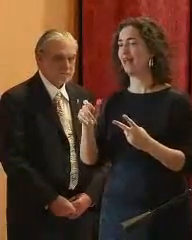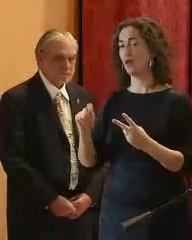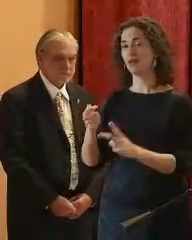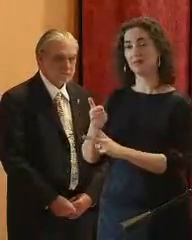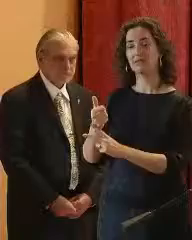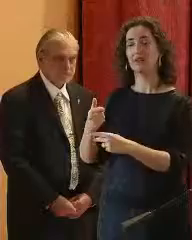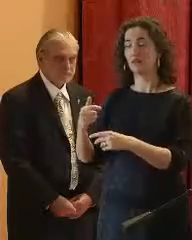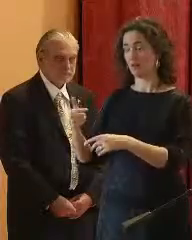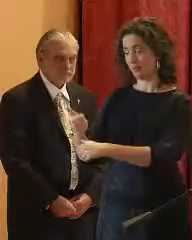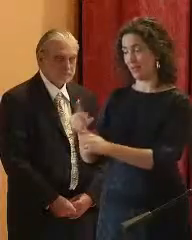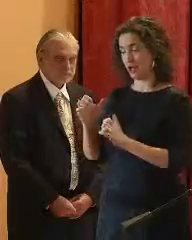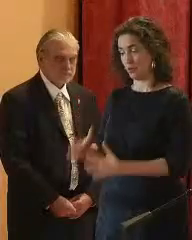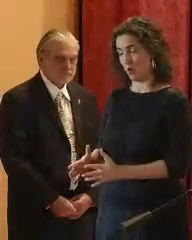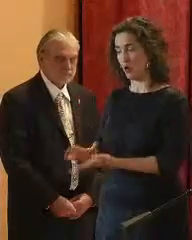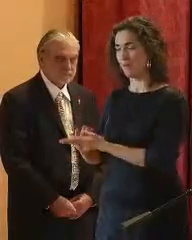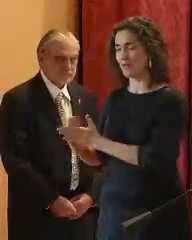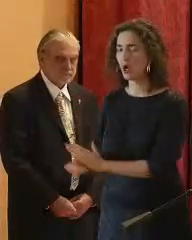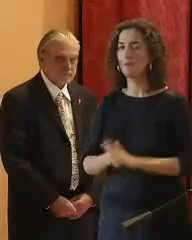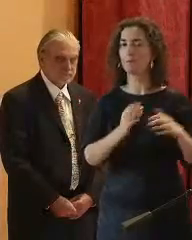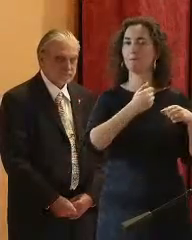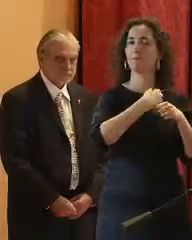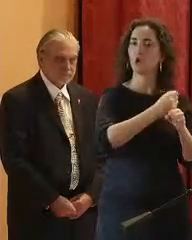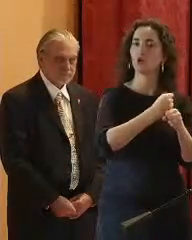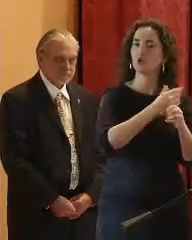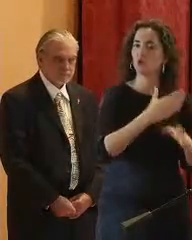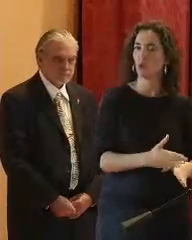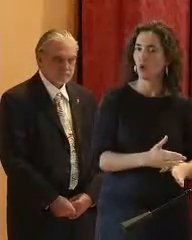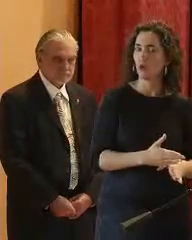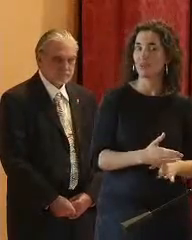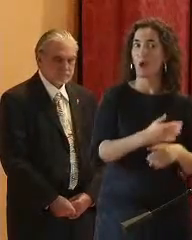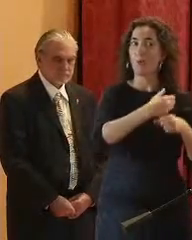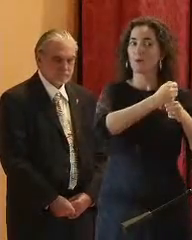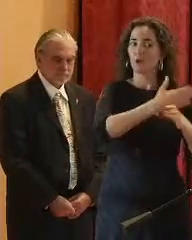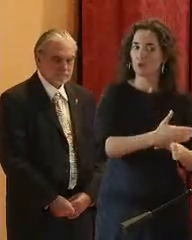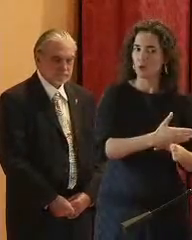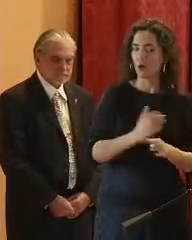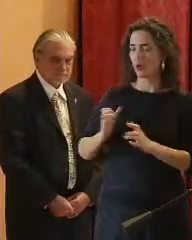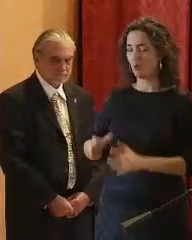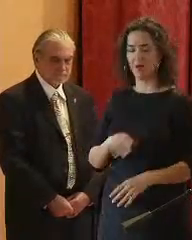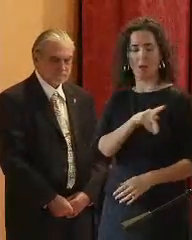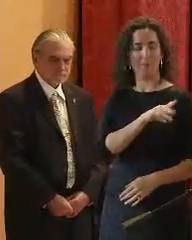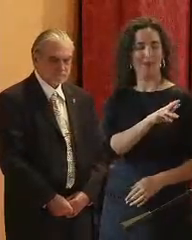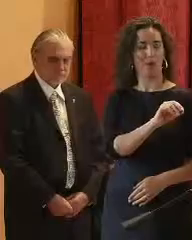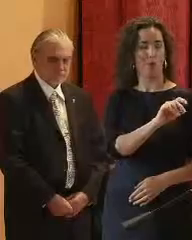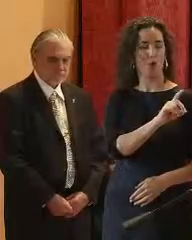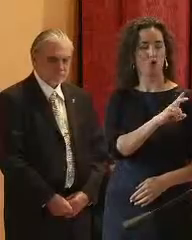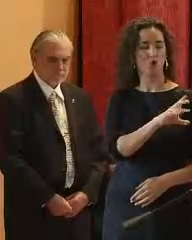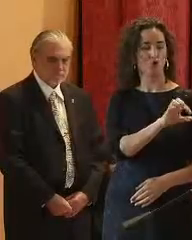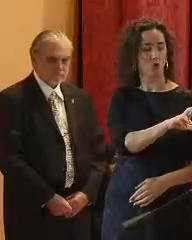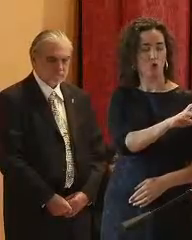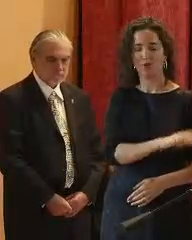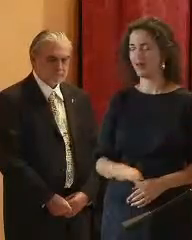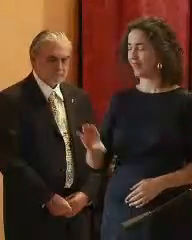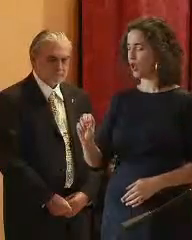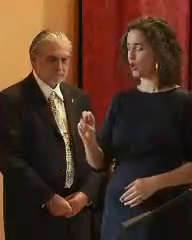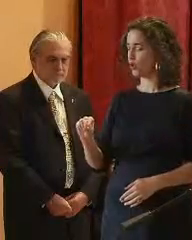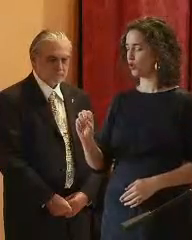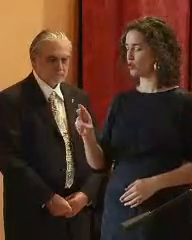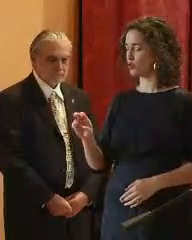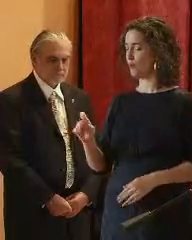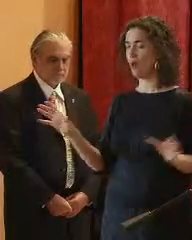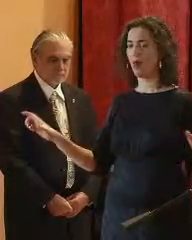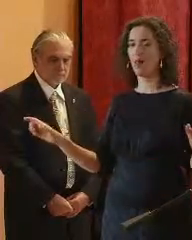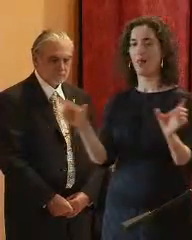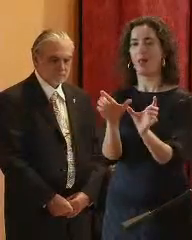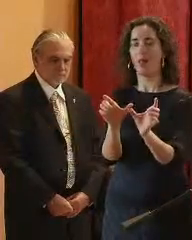producer, not just consumers, but prosumers, producer and consumer together. So what